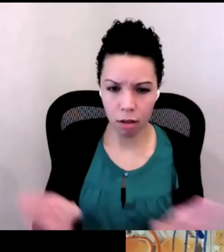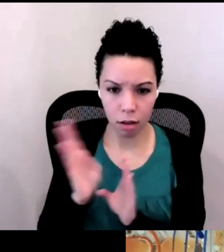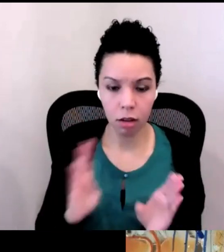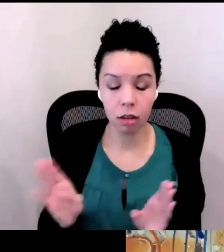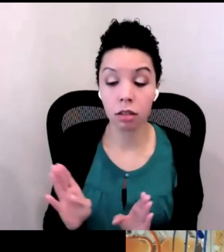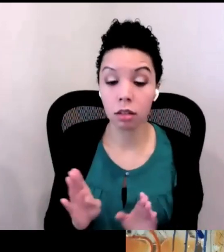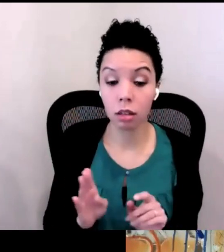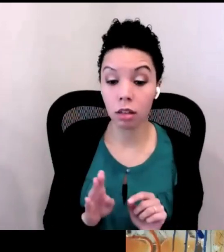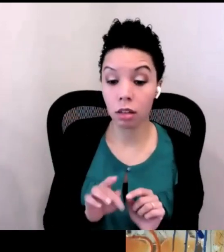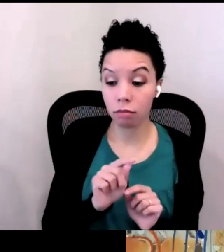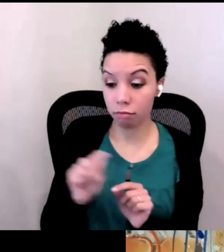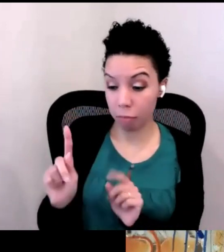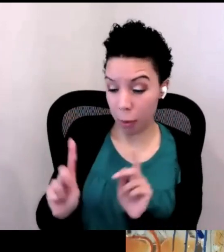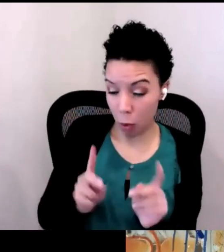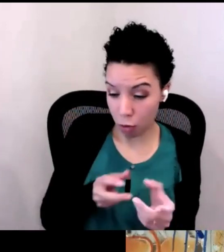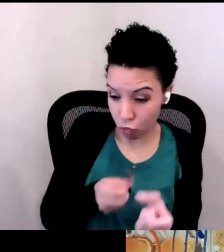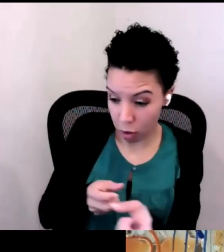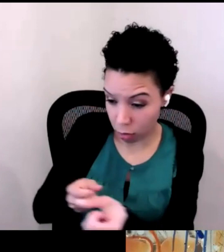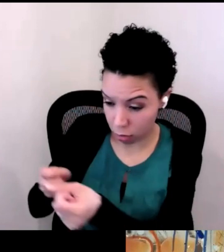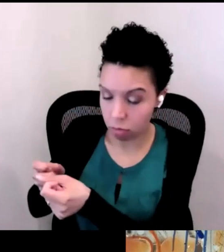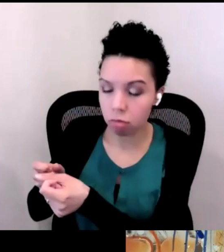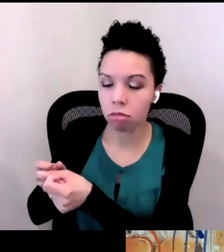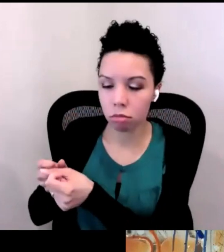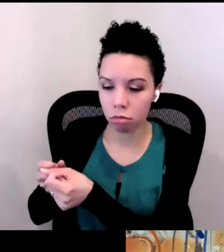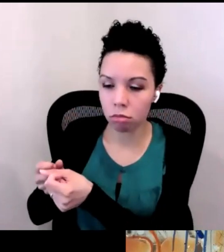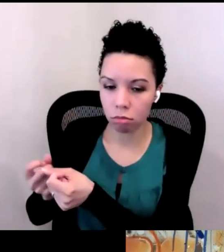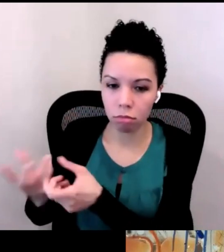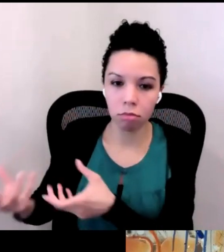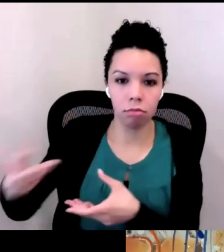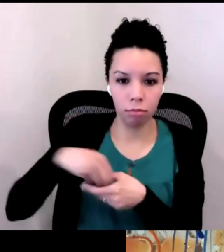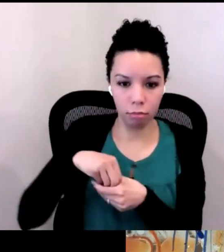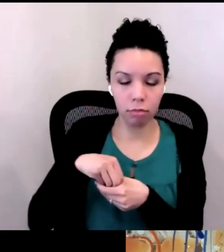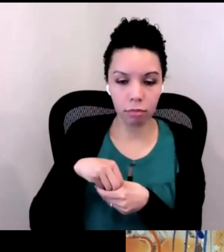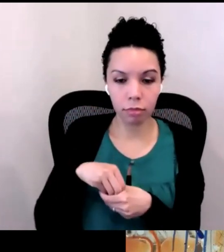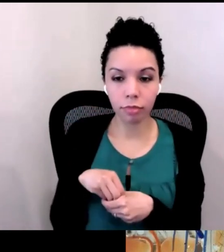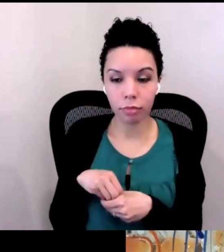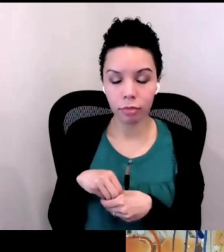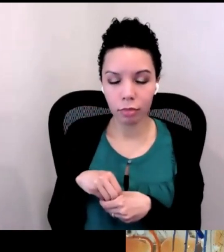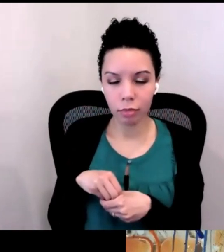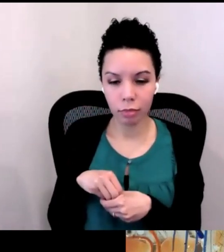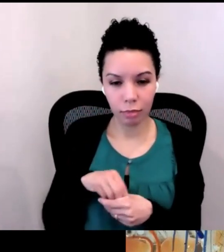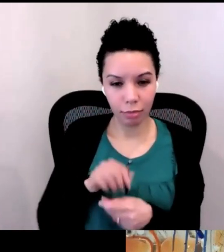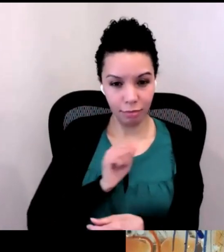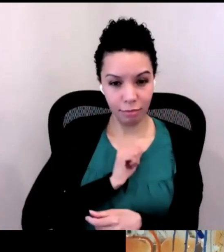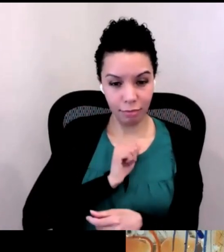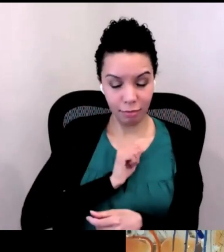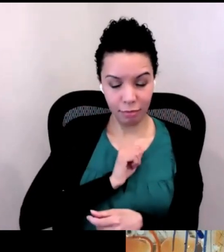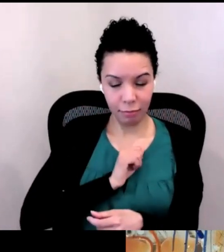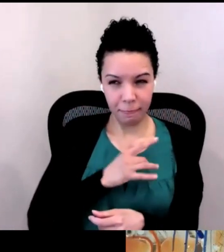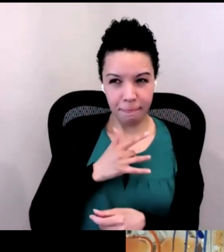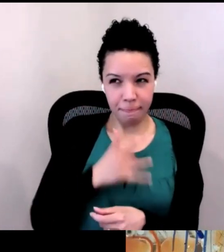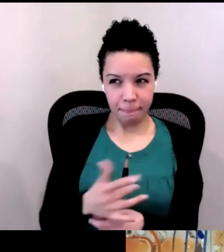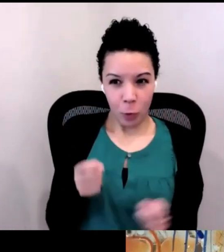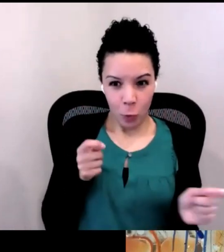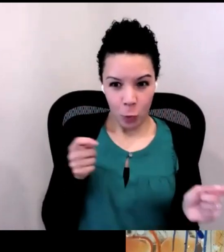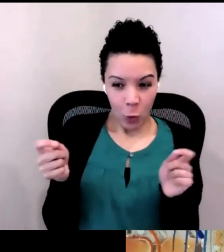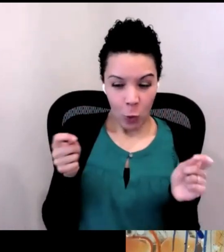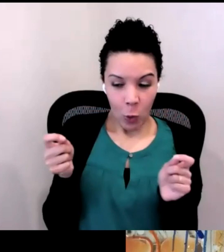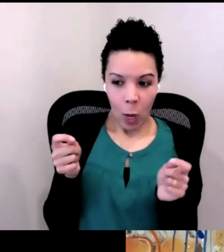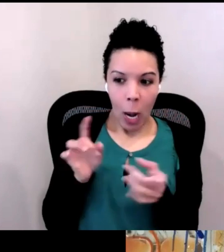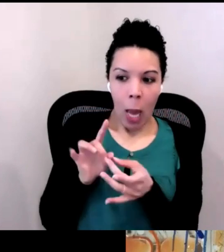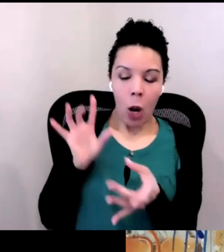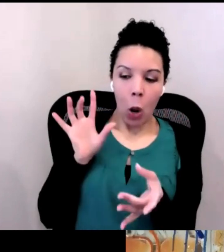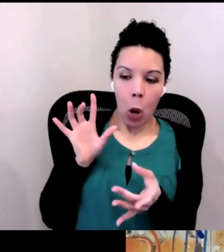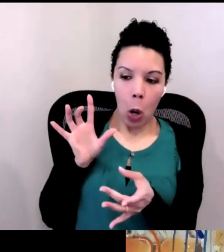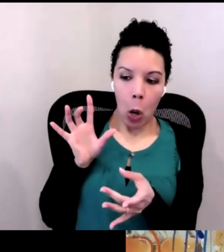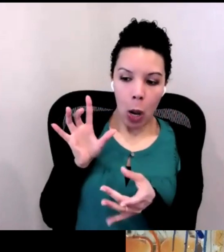can trust. I'm the type of person who has a hard time letting go of control of things. It's something I'm working on,